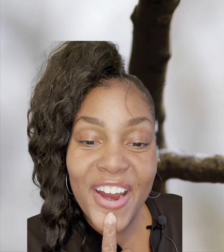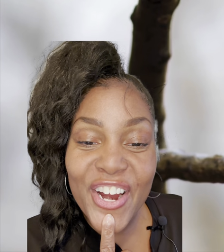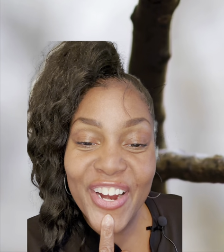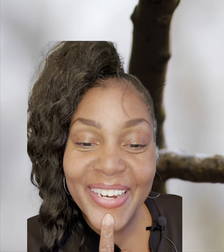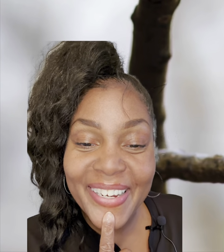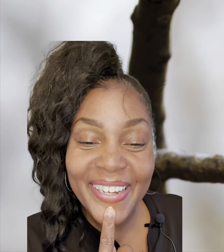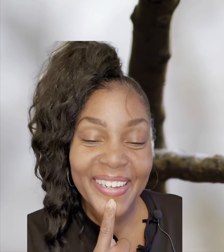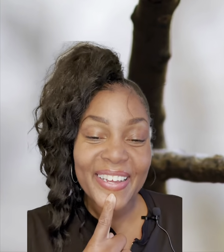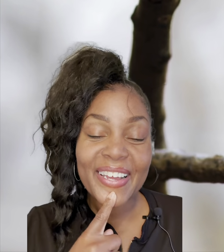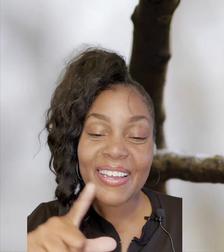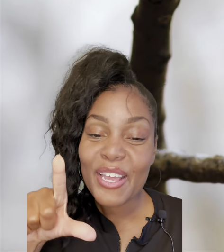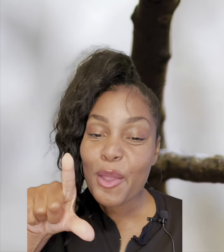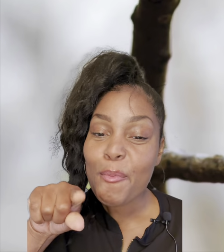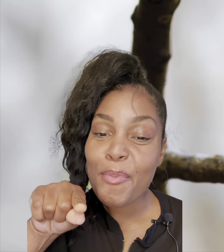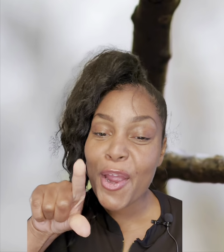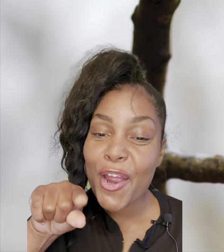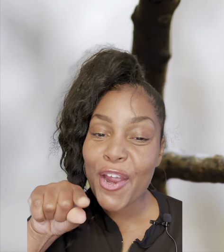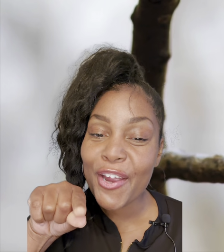Bird!